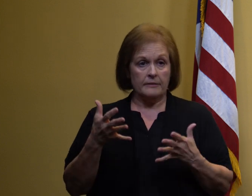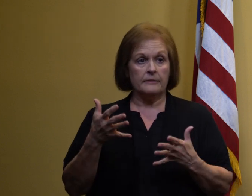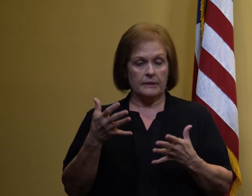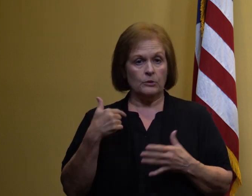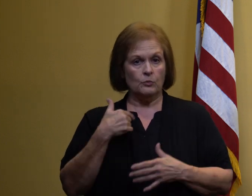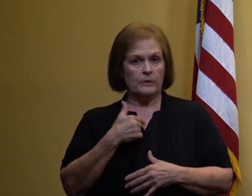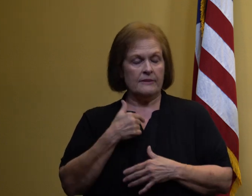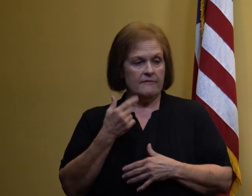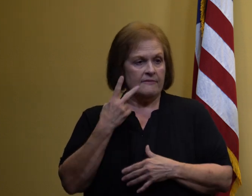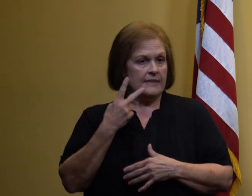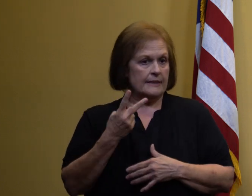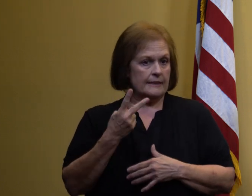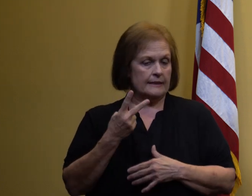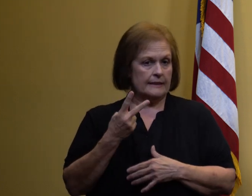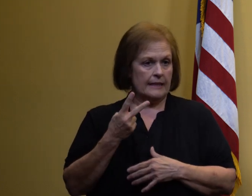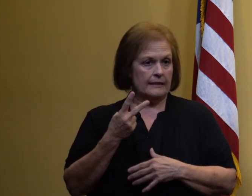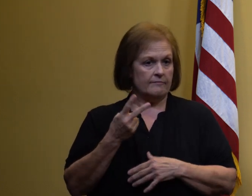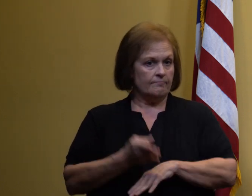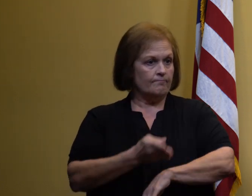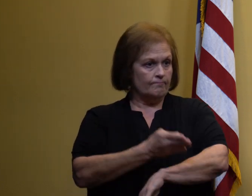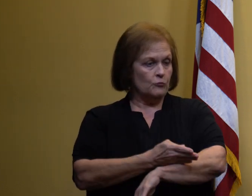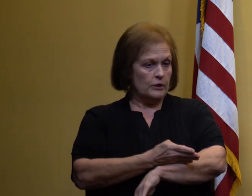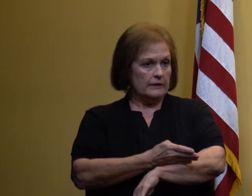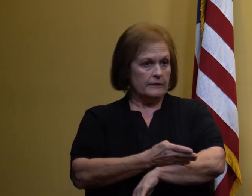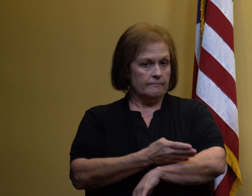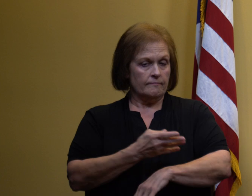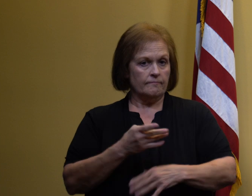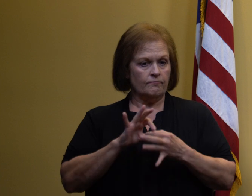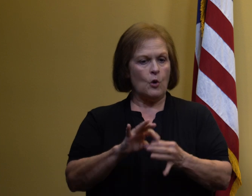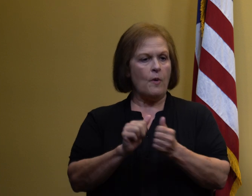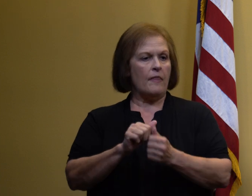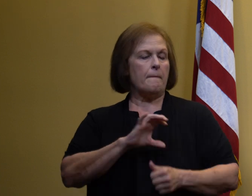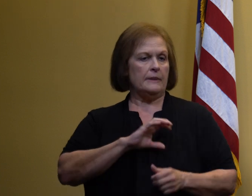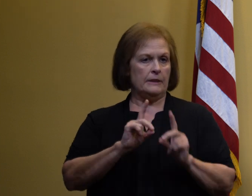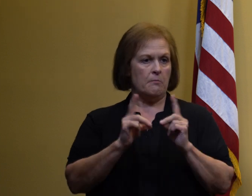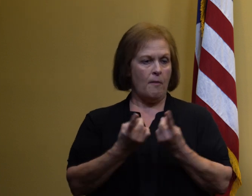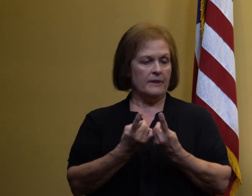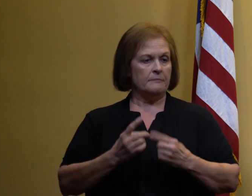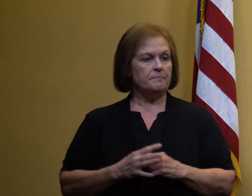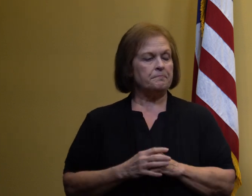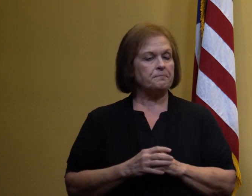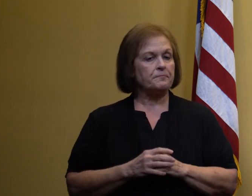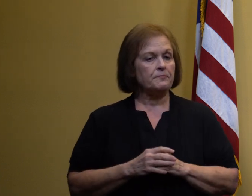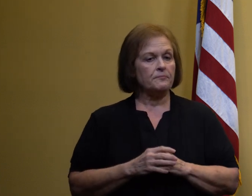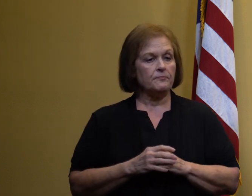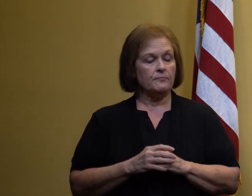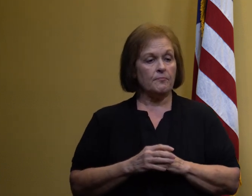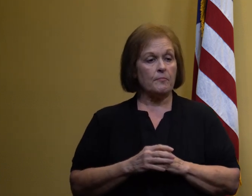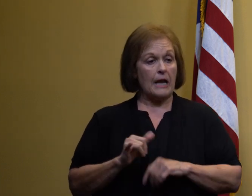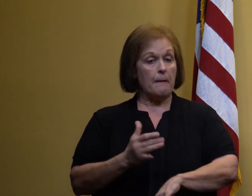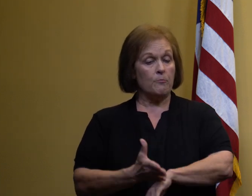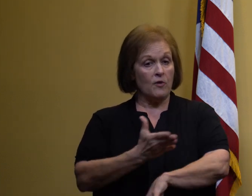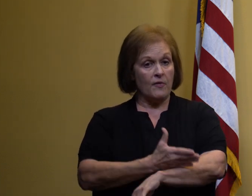the results again on the ground relative to the New Orleans Police Department. So again,